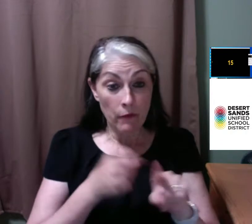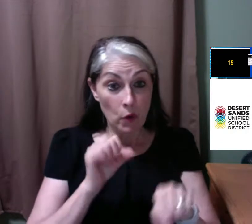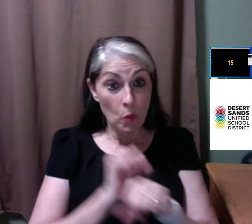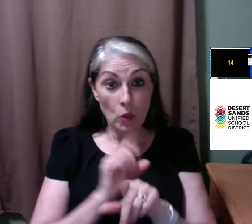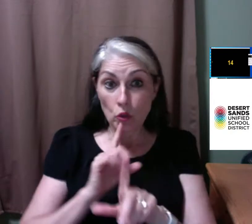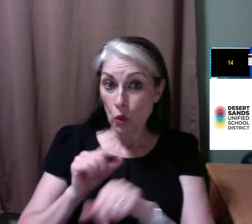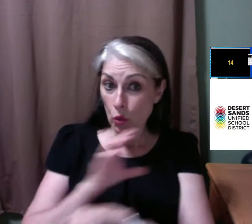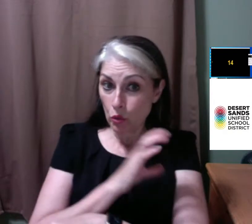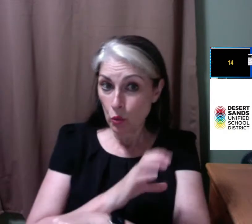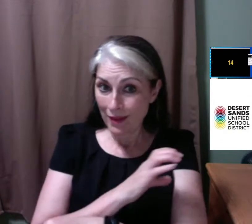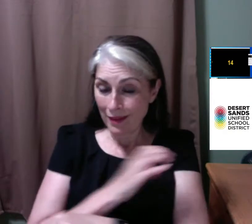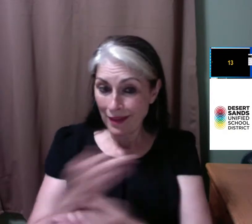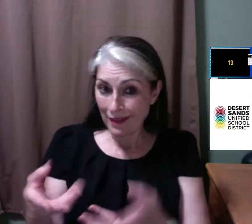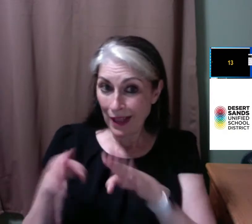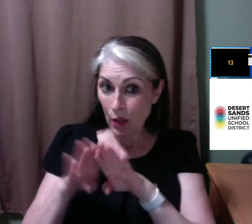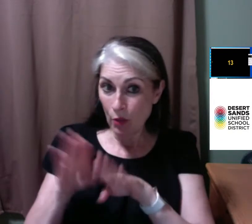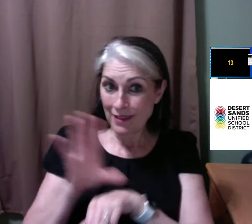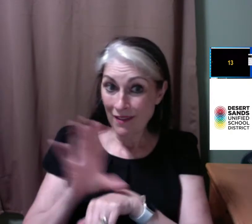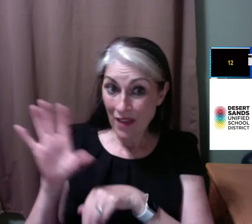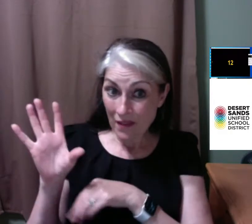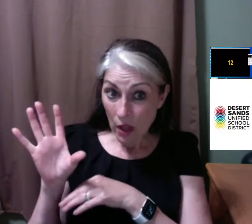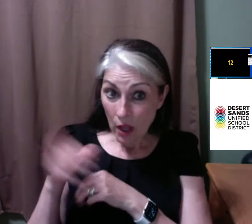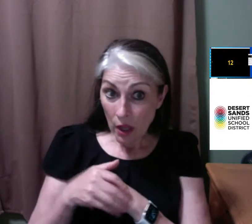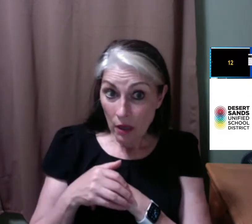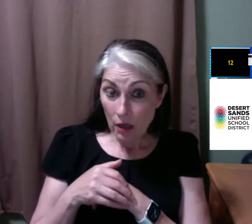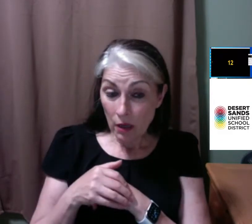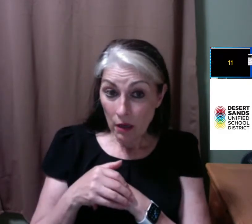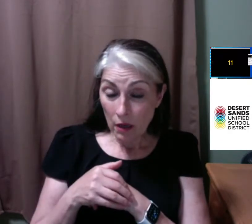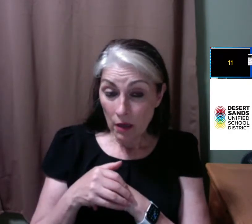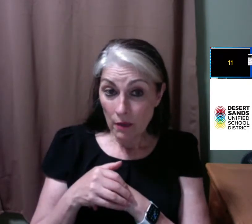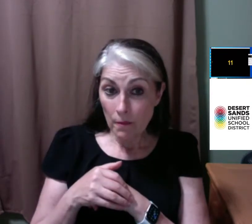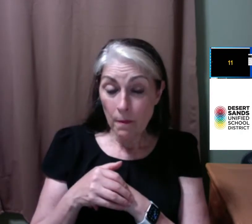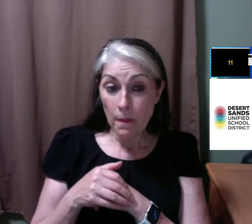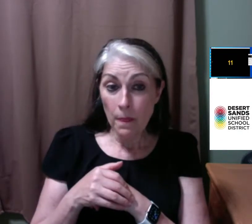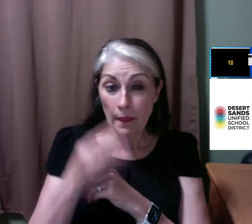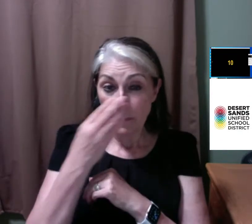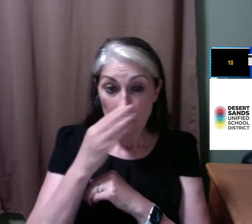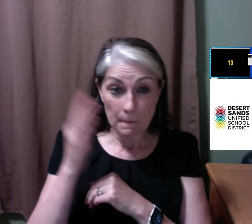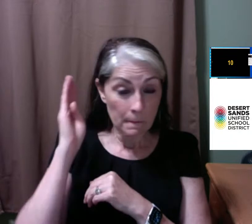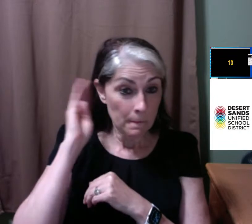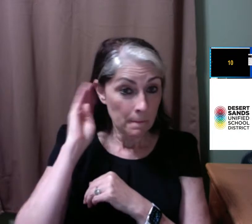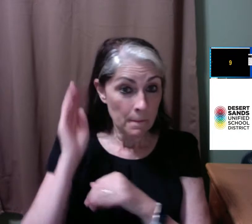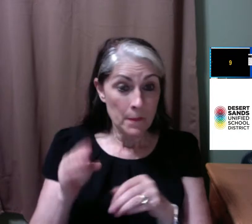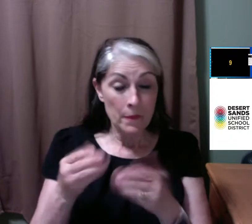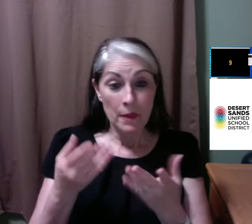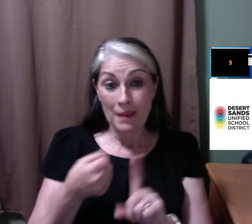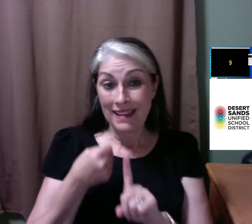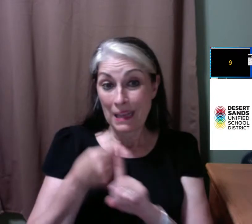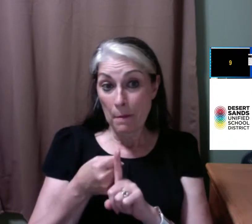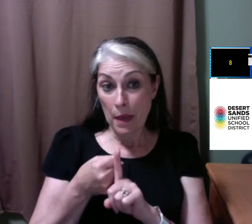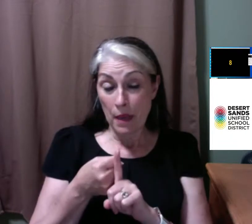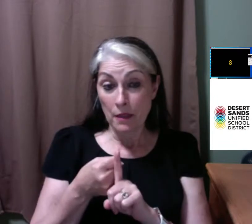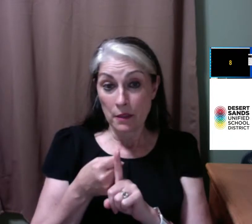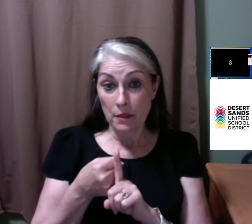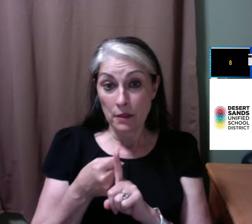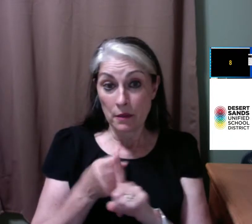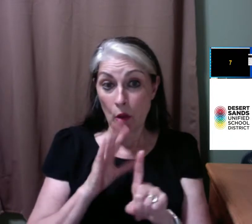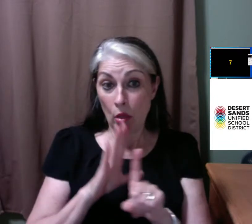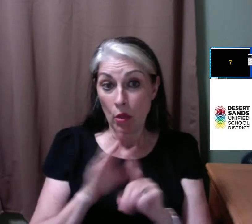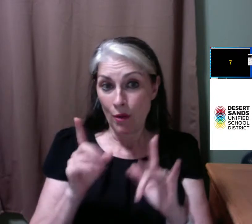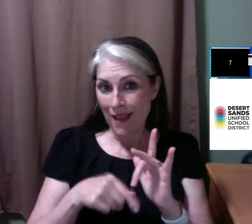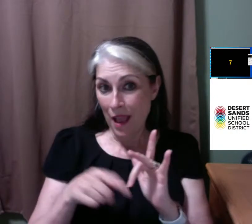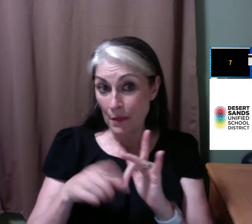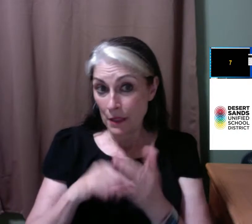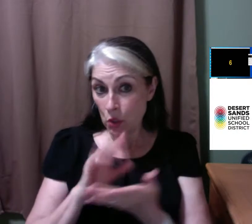to a clinic that closes by 5 p.m. Please keep in mind, this may also impact their absence in